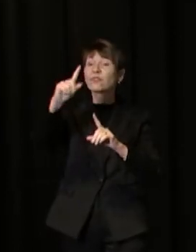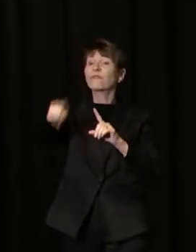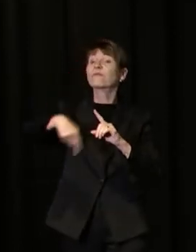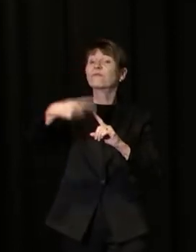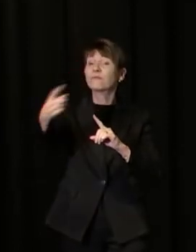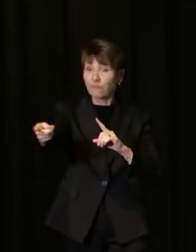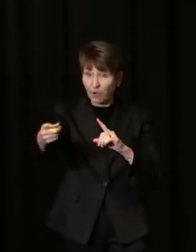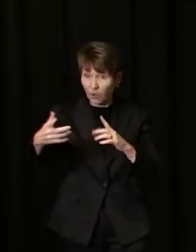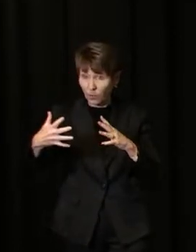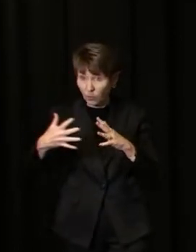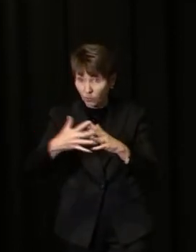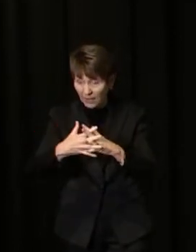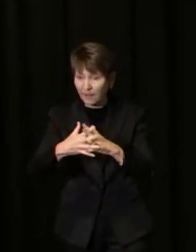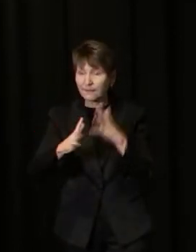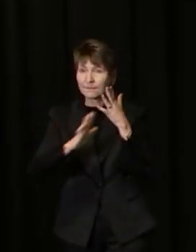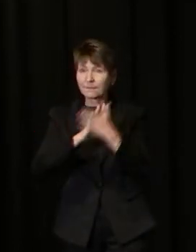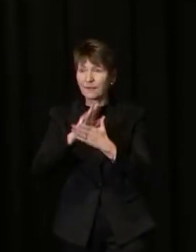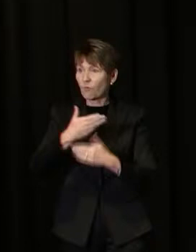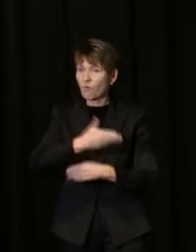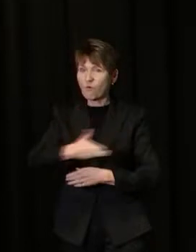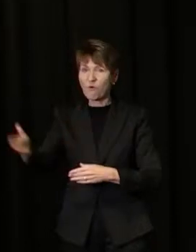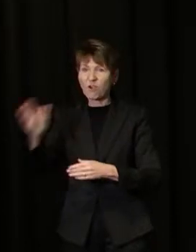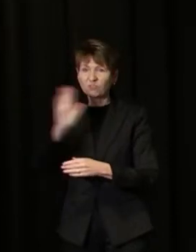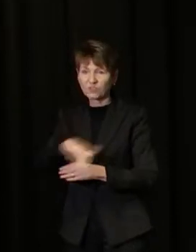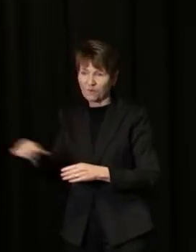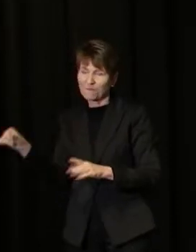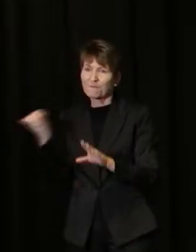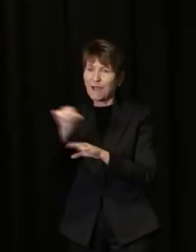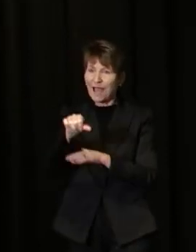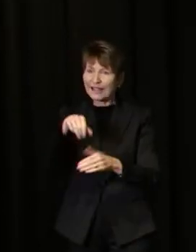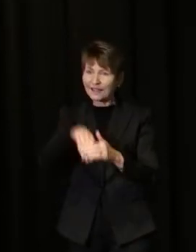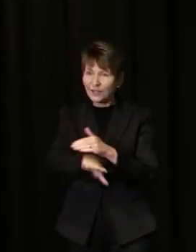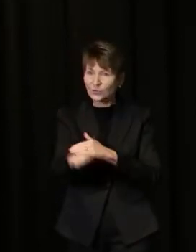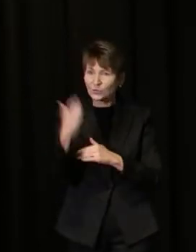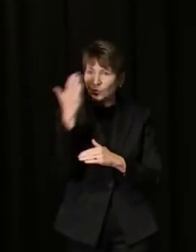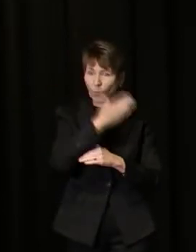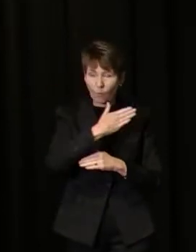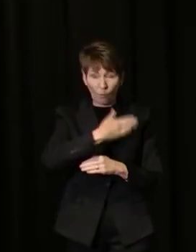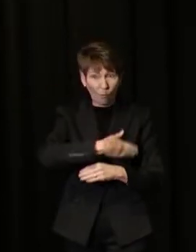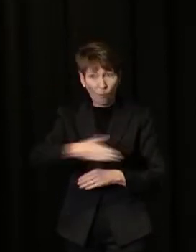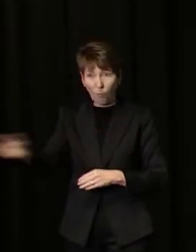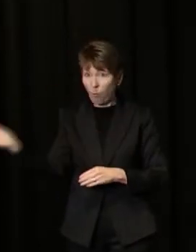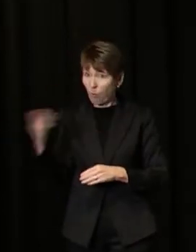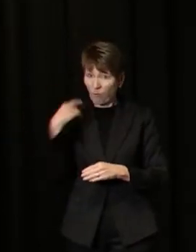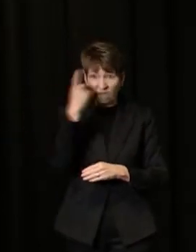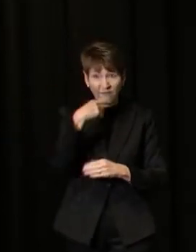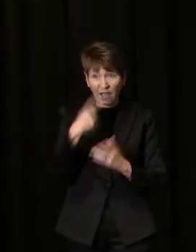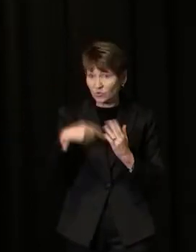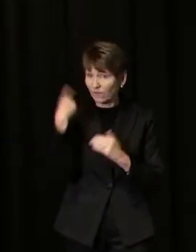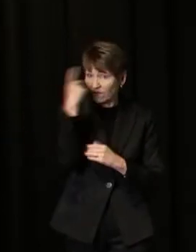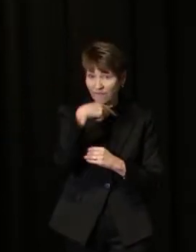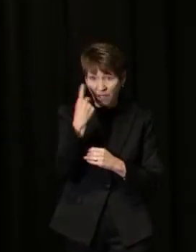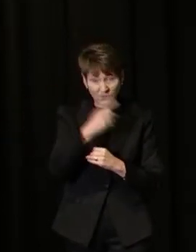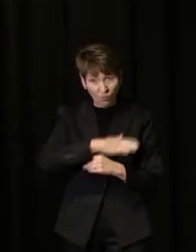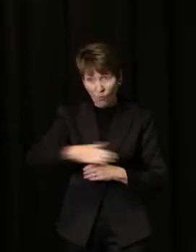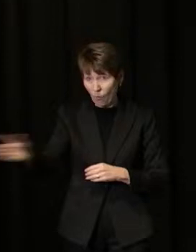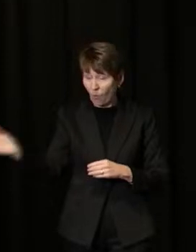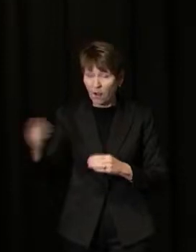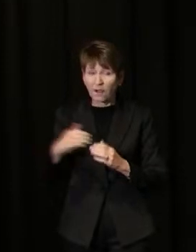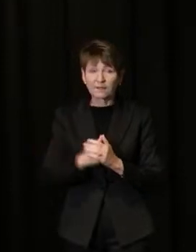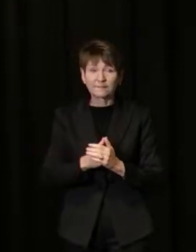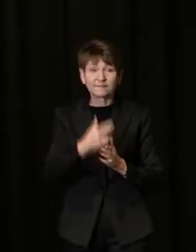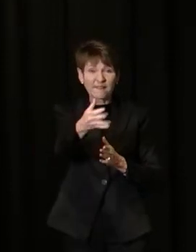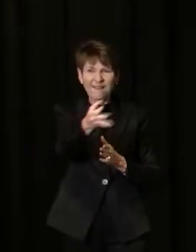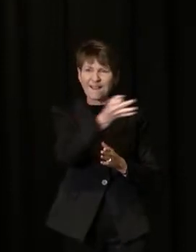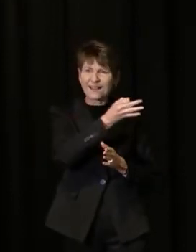back face to face from across all year levels. That's a fantastic thing. What does Brett Sutton think, and Ben